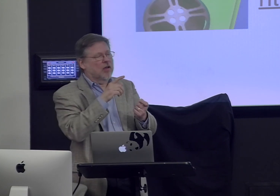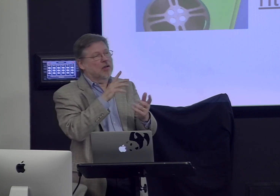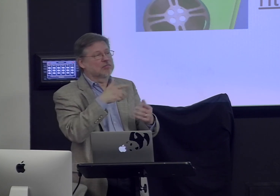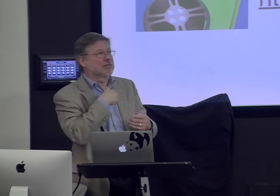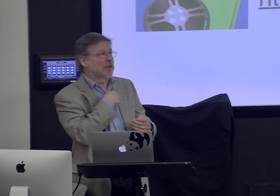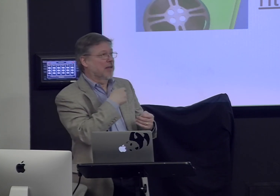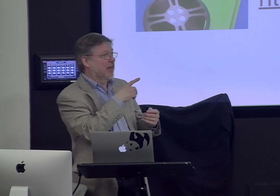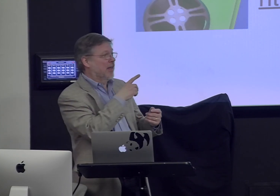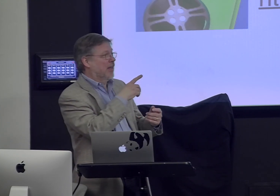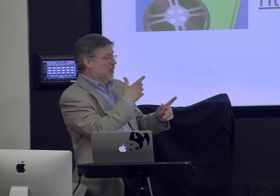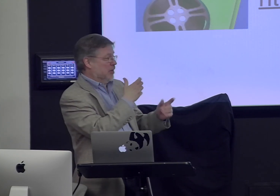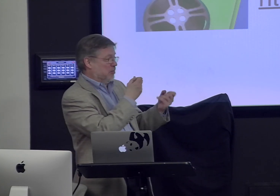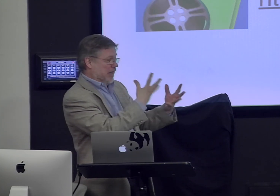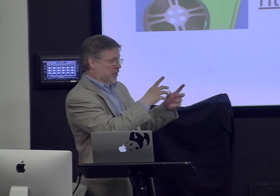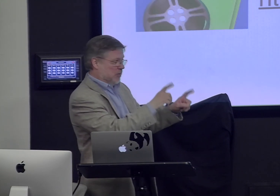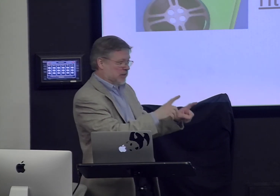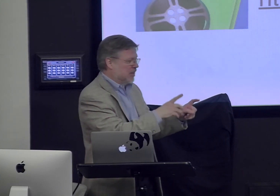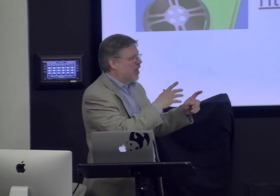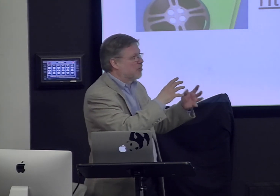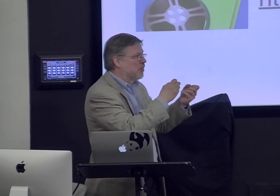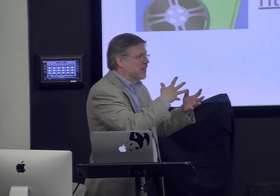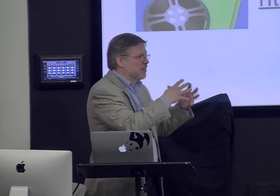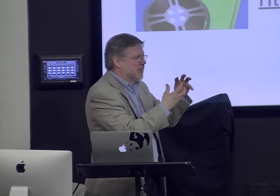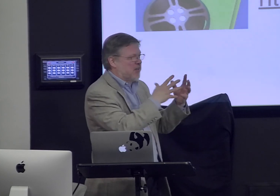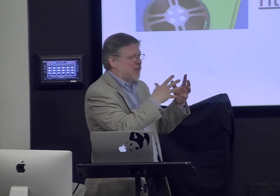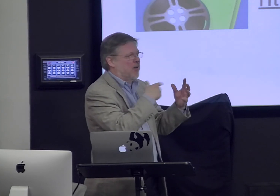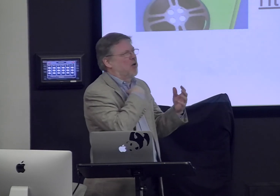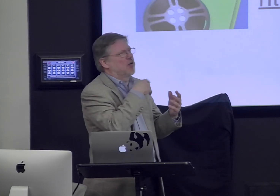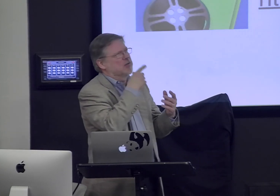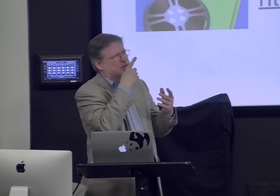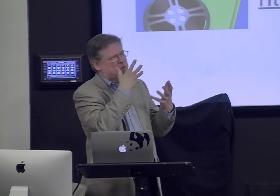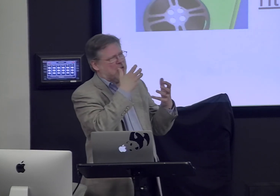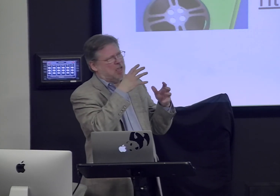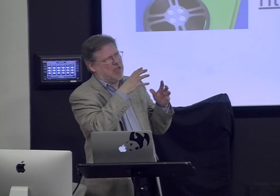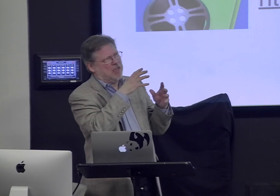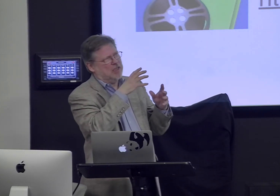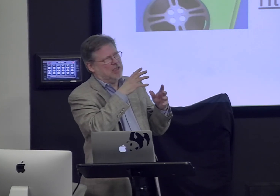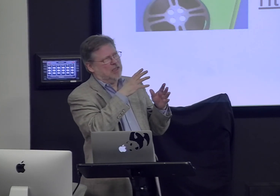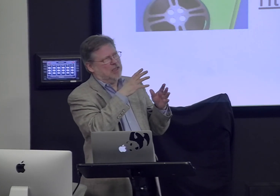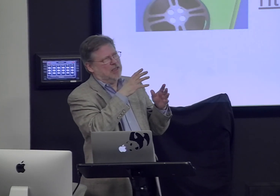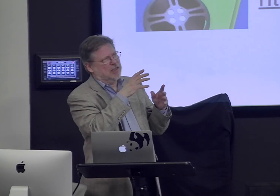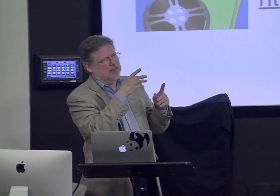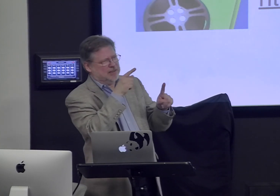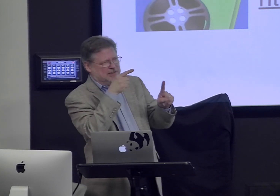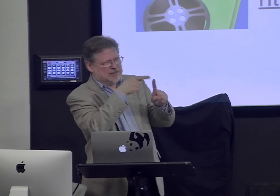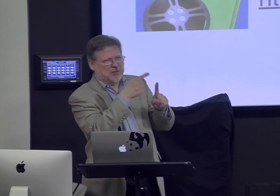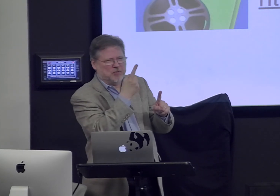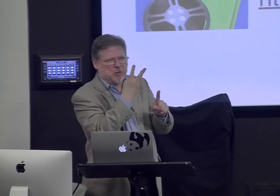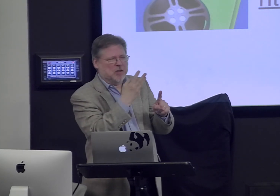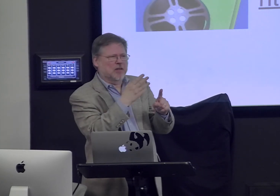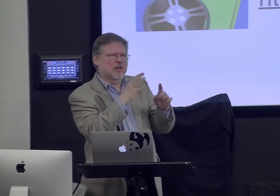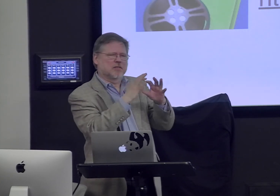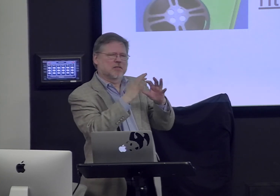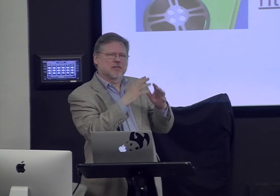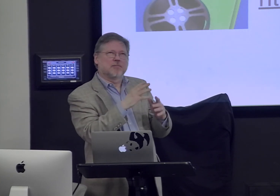certainly modify how we sign depending on who we're talking to. You sort of have a lot of questions wrapped up in one with what you just talked about.